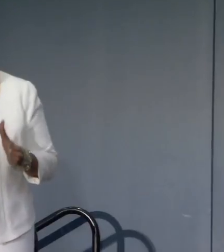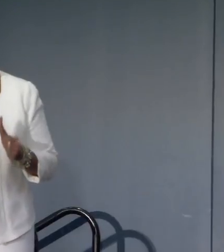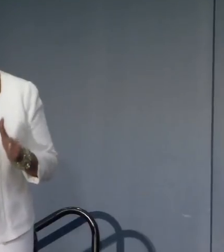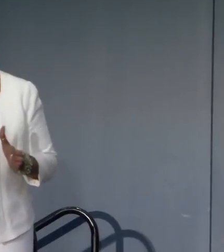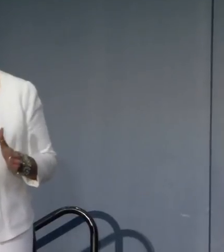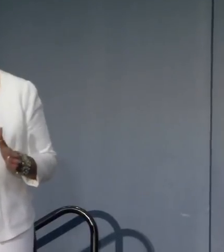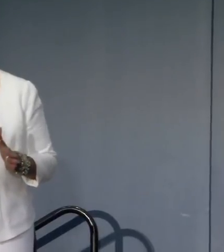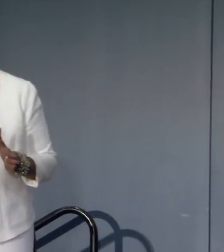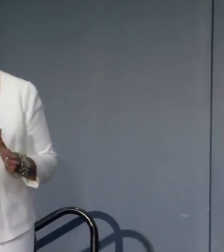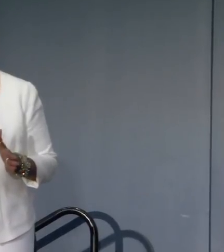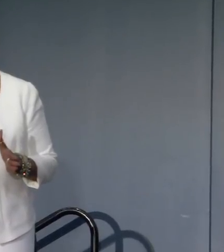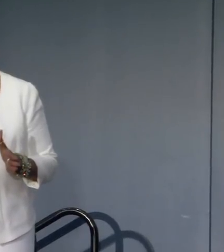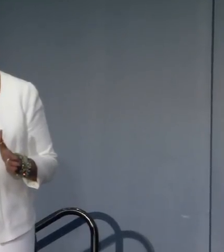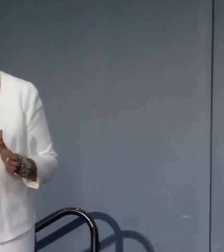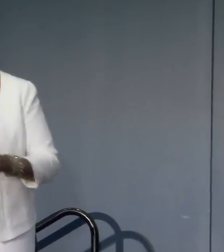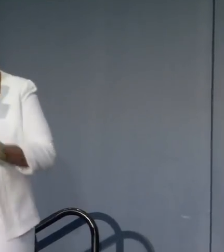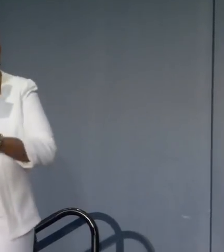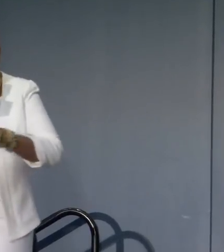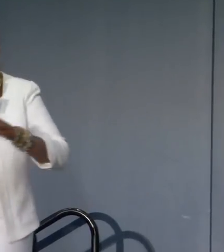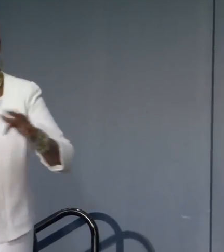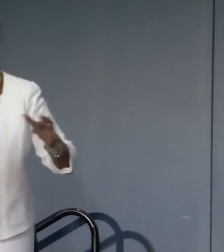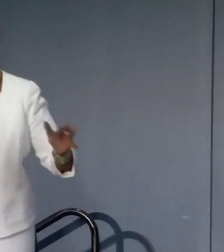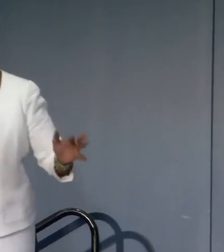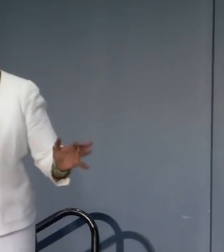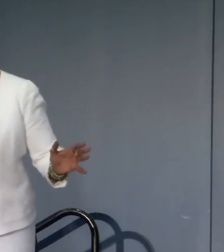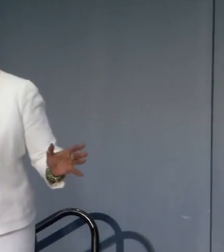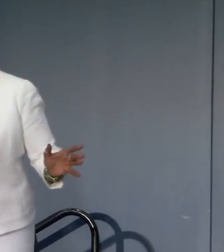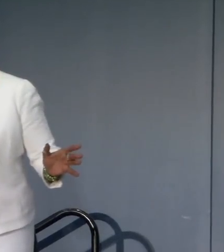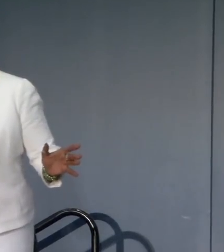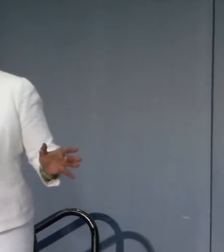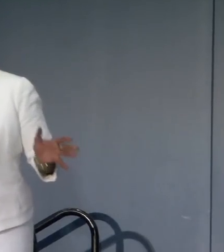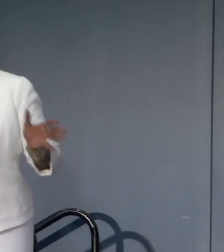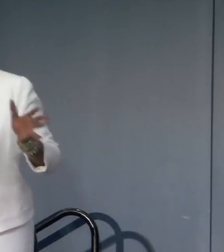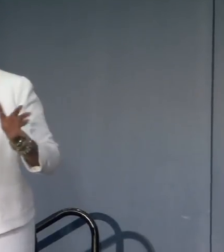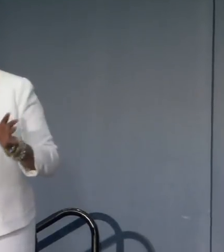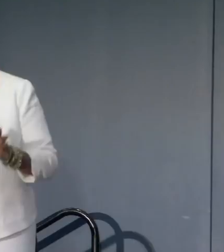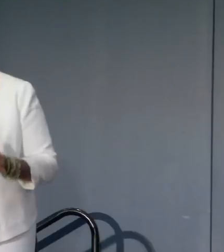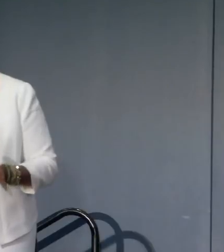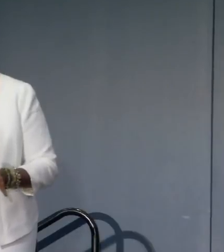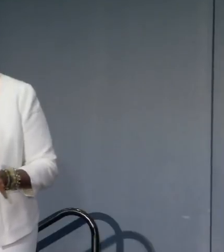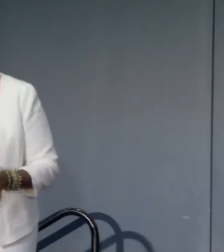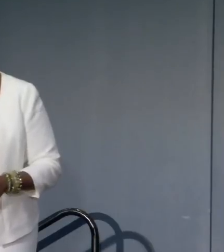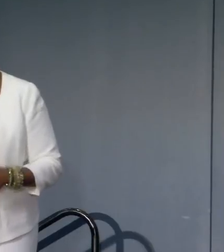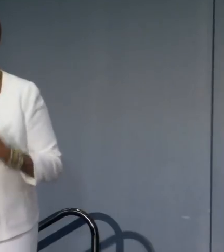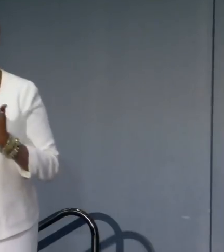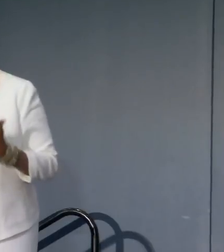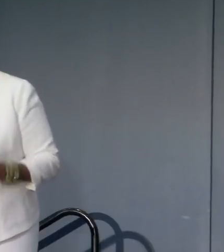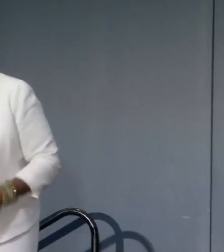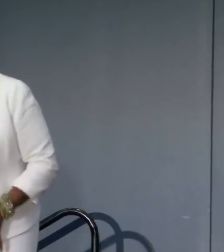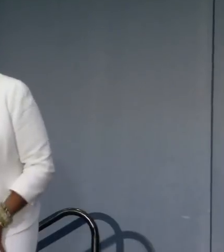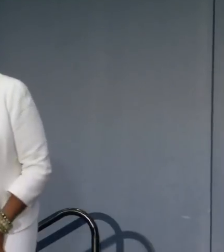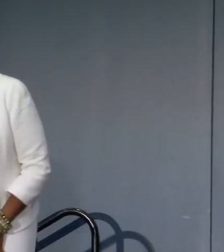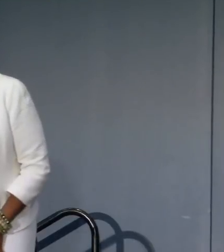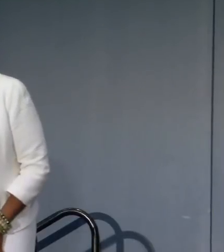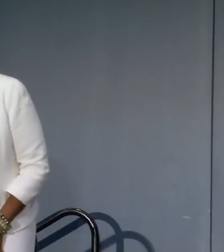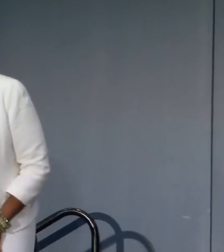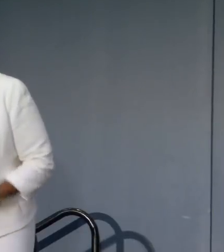the day of my 40th birthday. I could see perfectly. And I woke up the next day and I couldn't